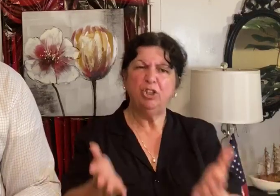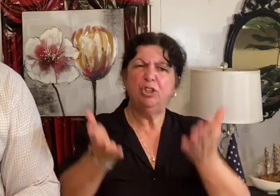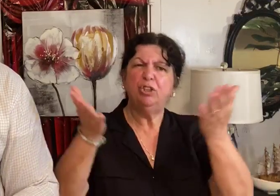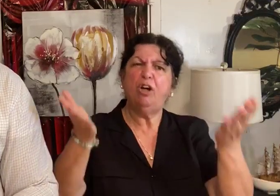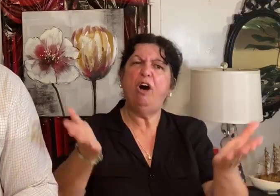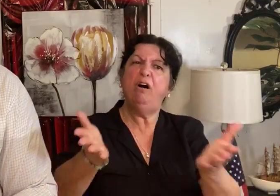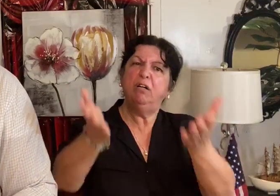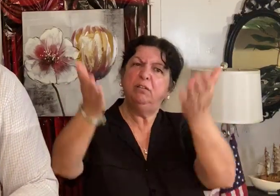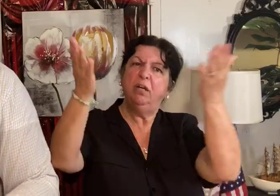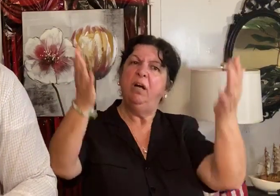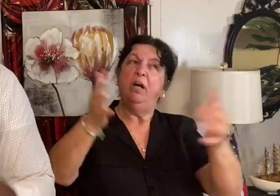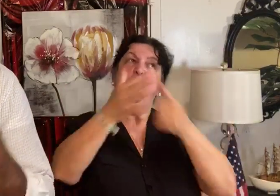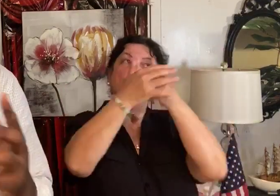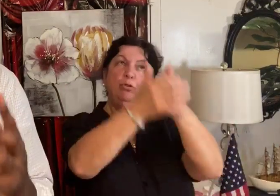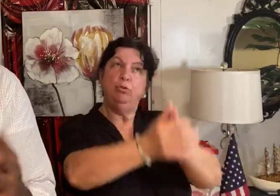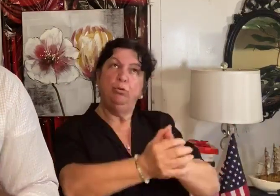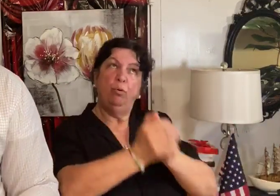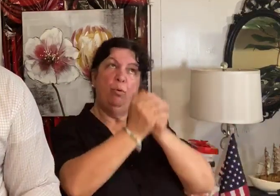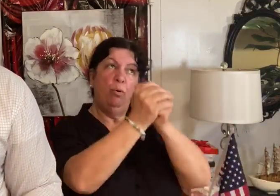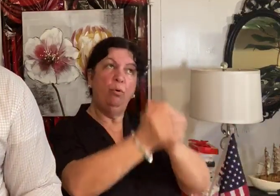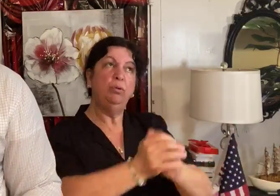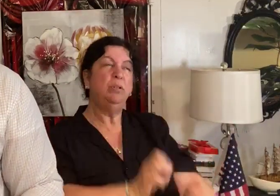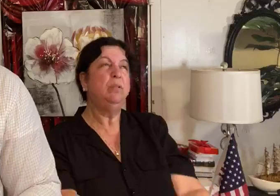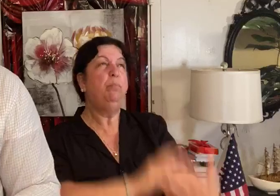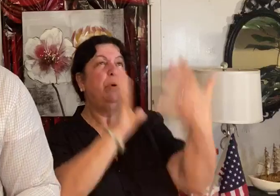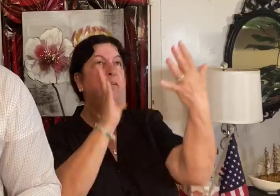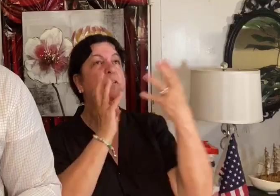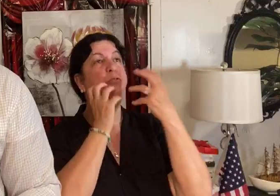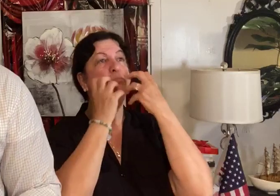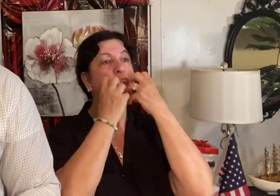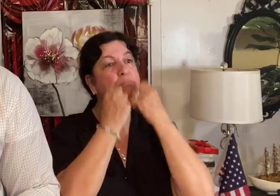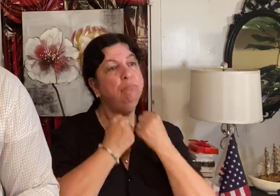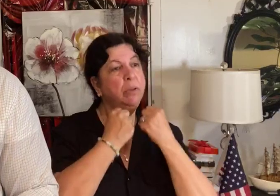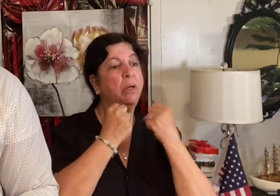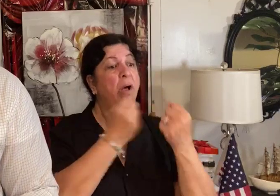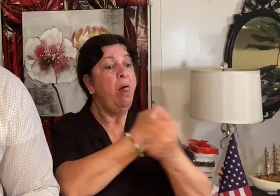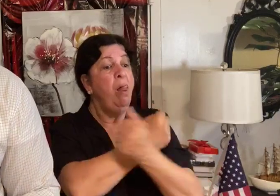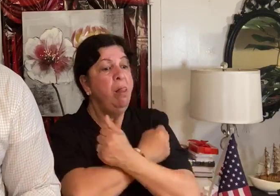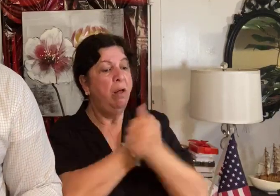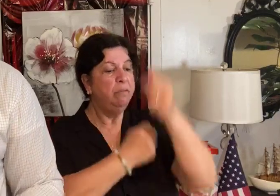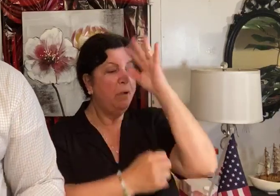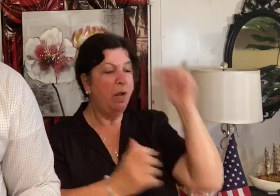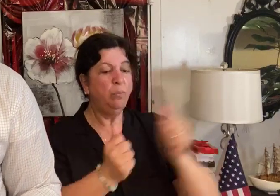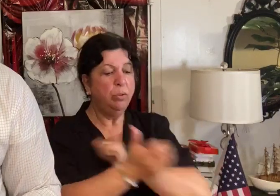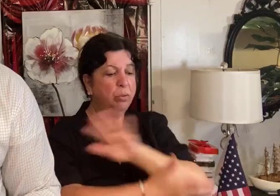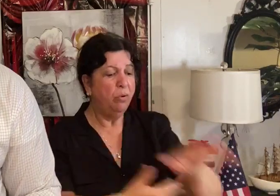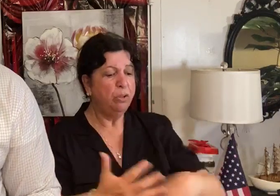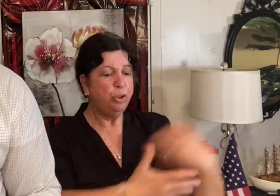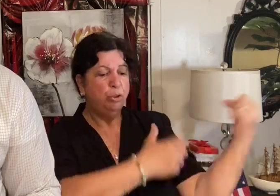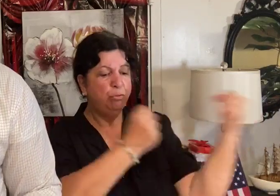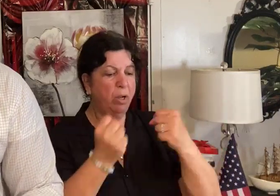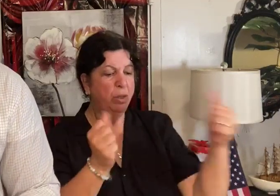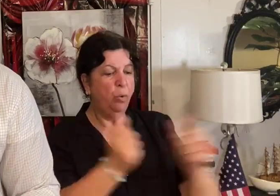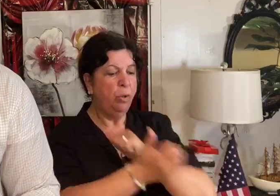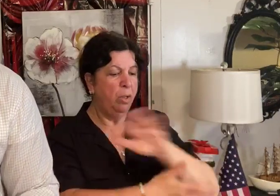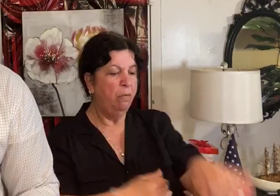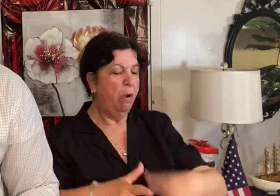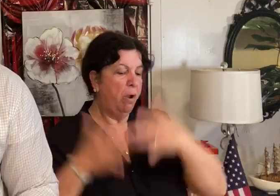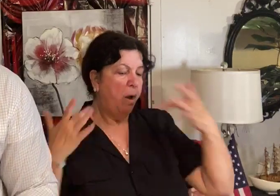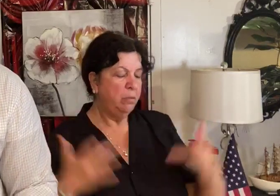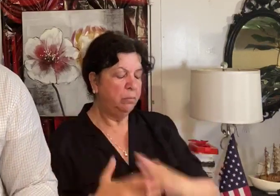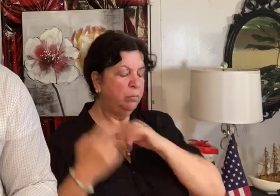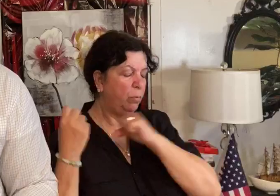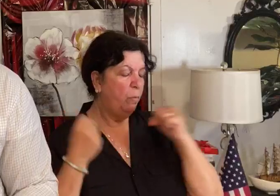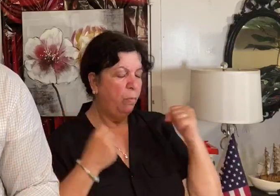his person adored, his presence cherished. We're supposed to love God with all of our strength, with all of our heart, with all of